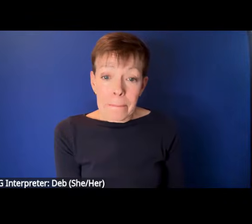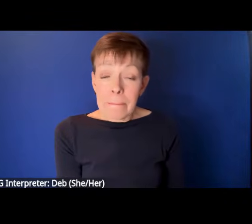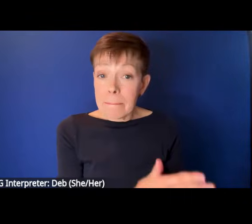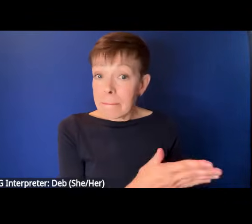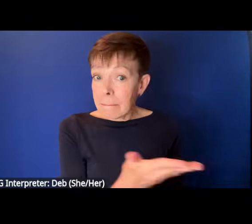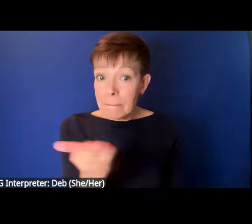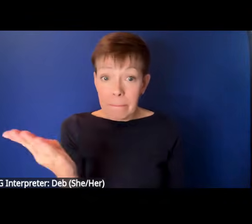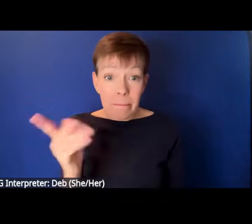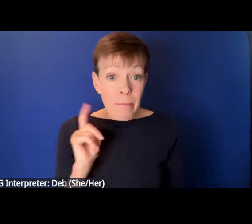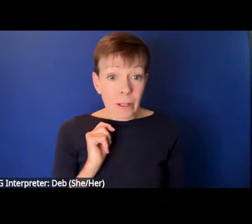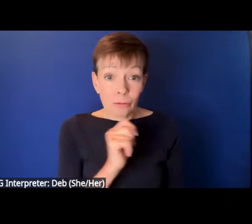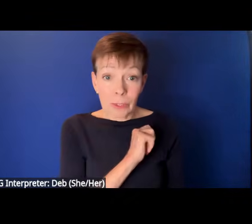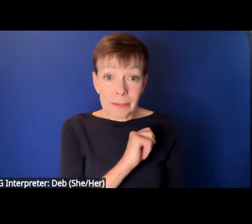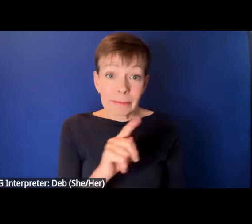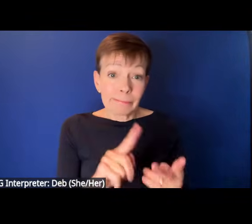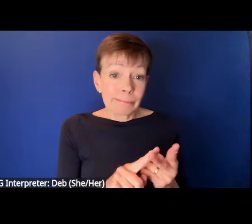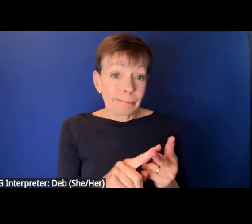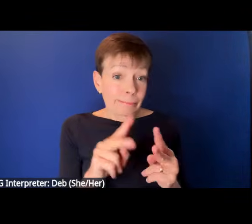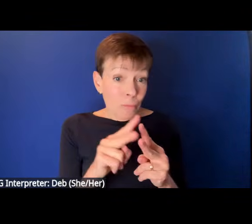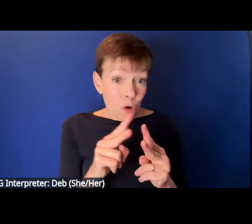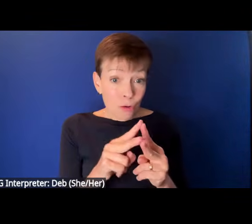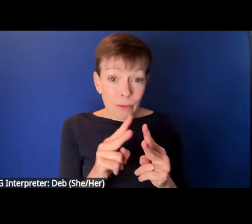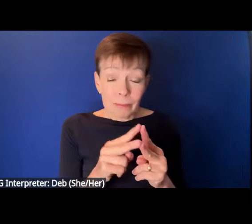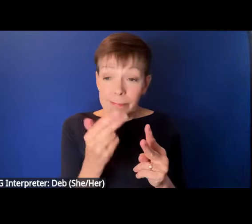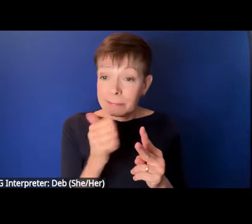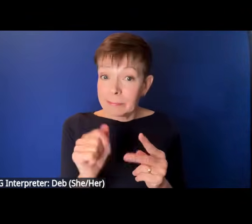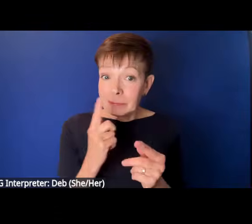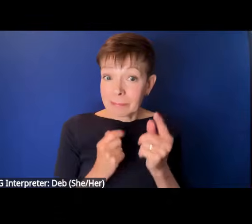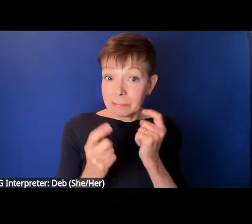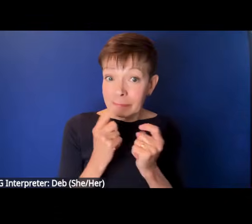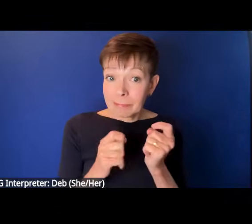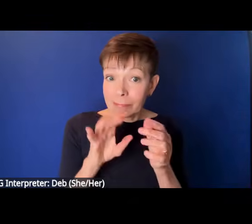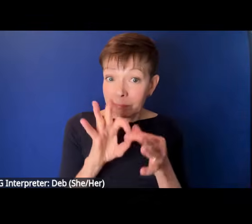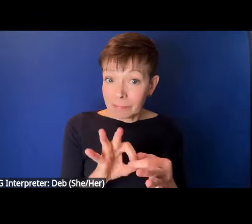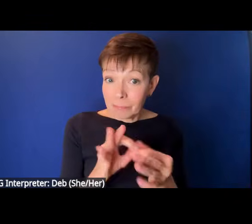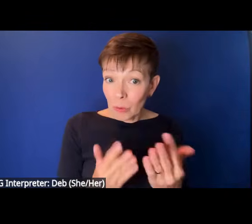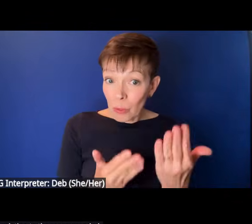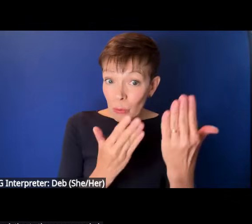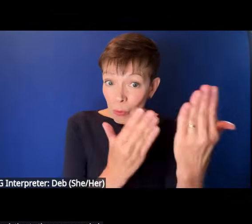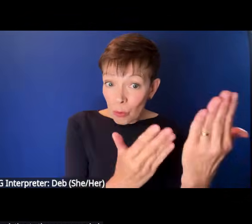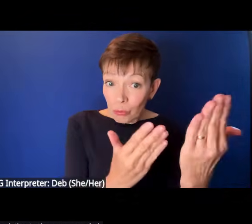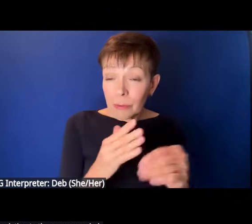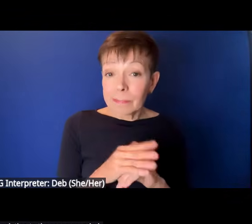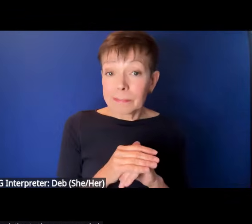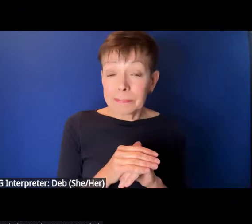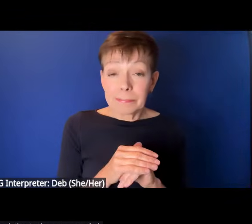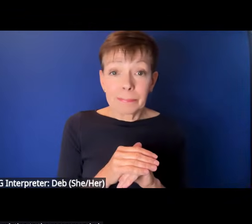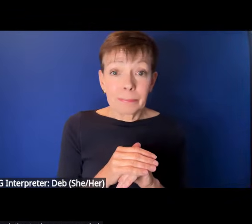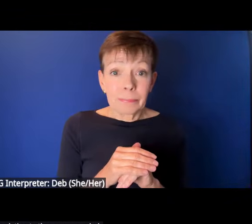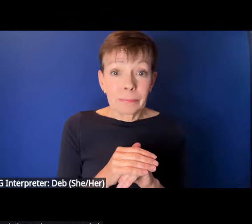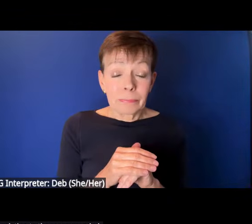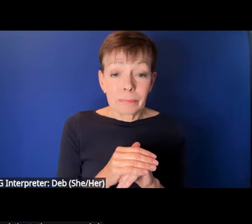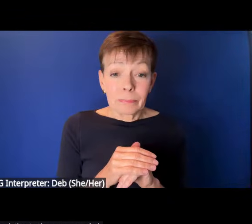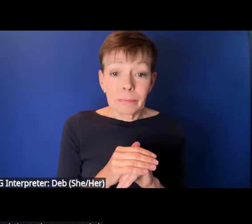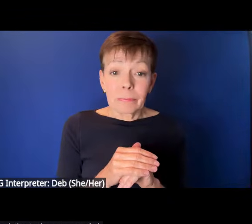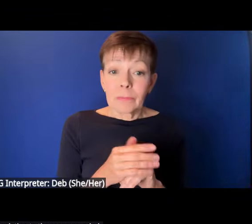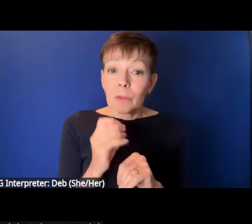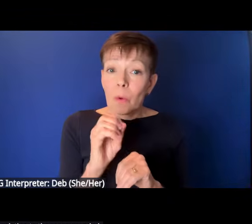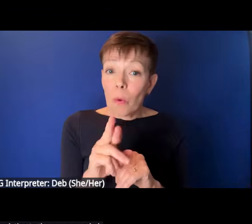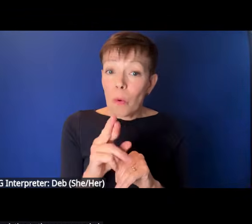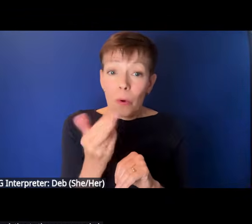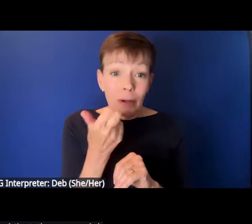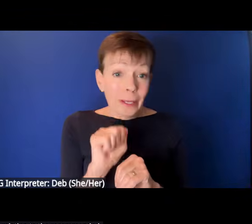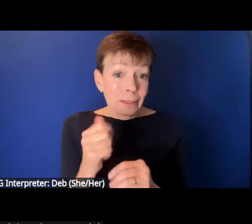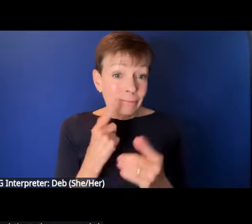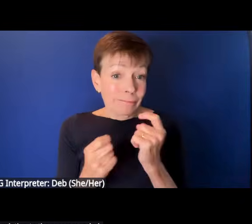Trustees, partners, are there any questions in relation to the recommended motion or in respect to the one instance of an